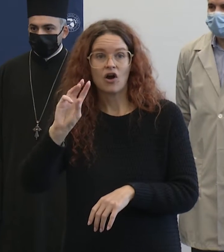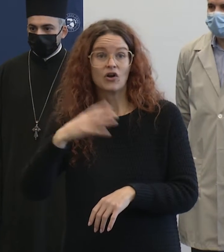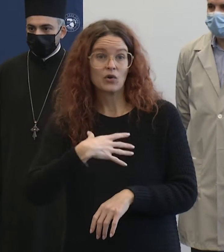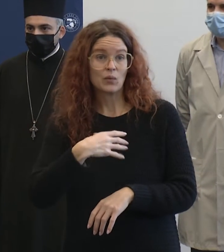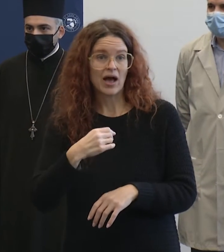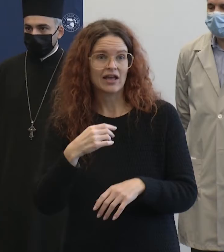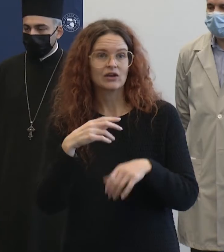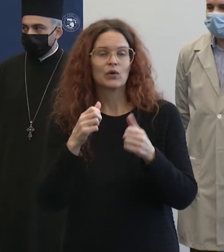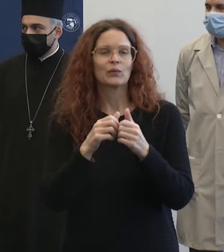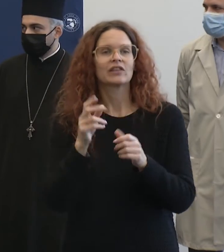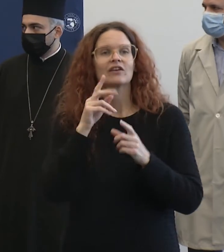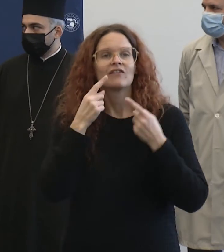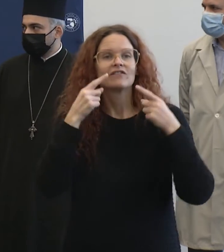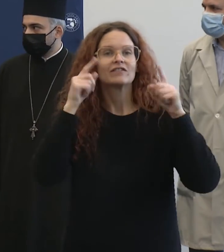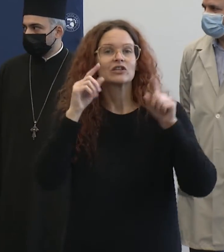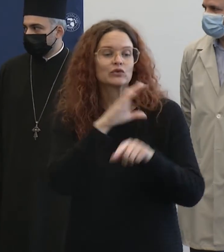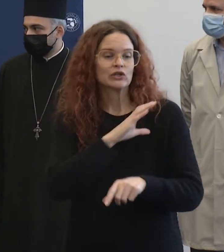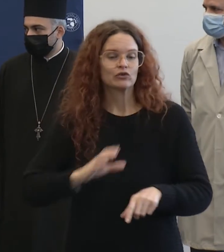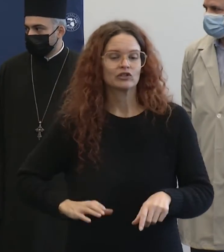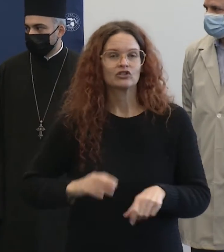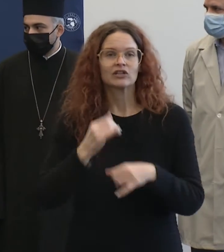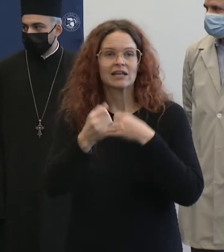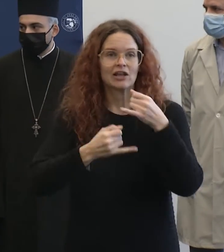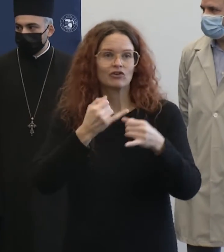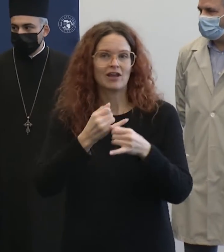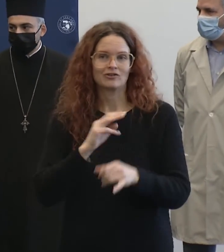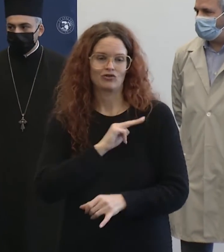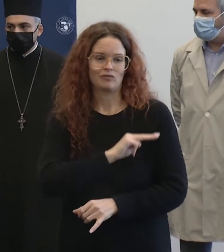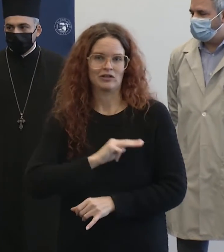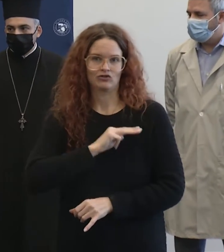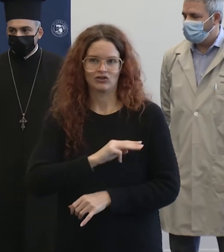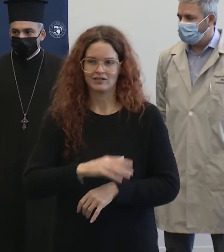Christian International Ministries.